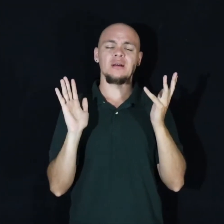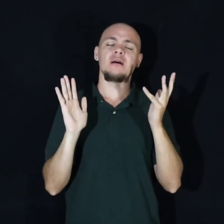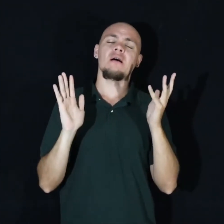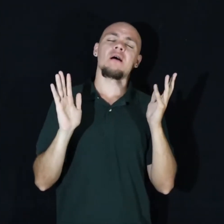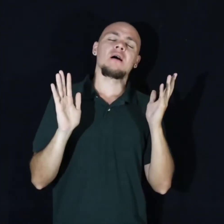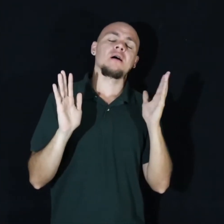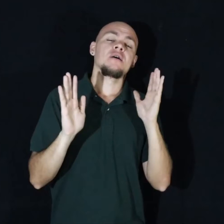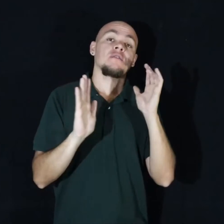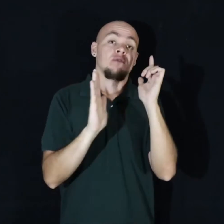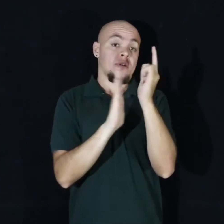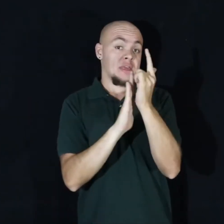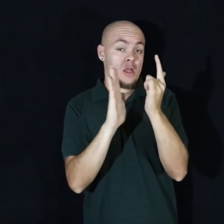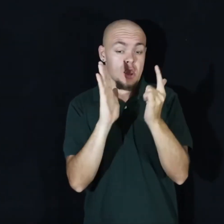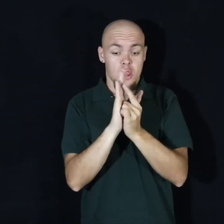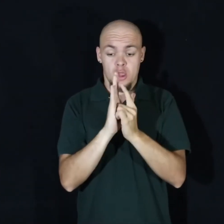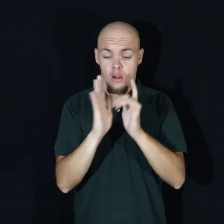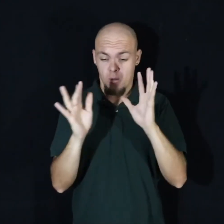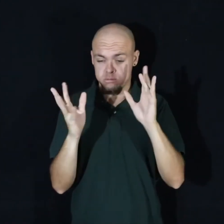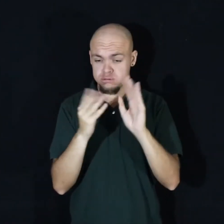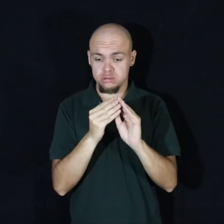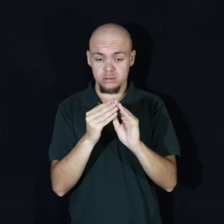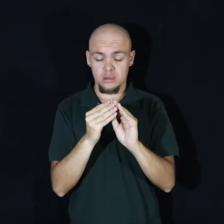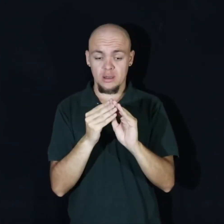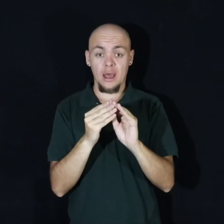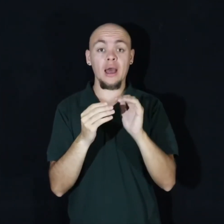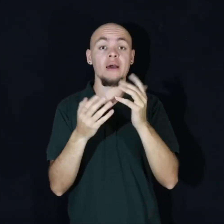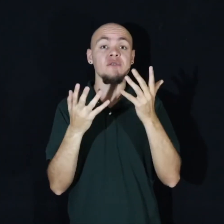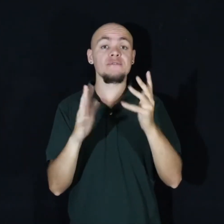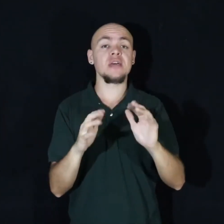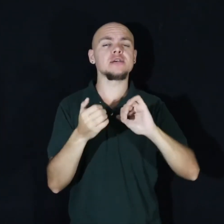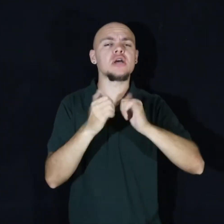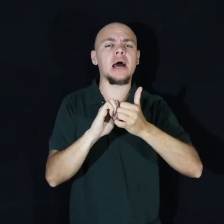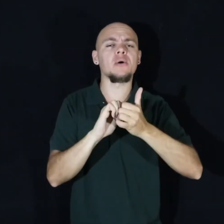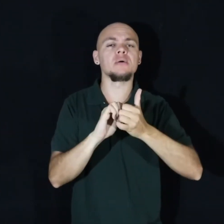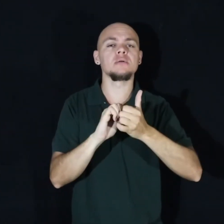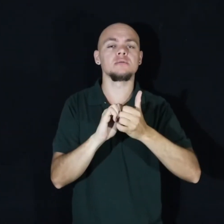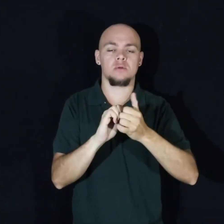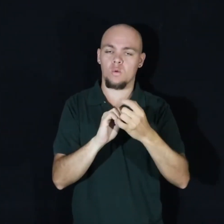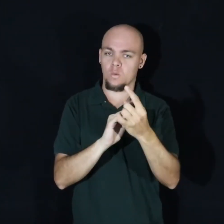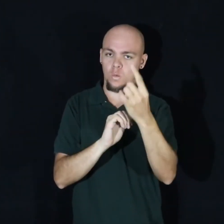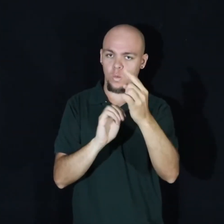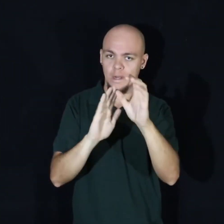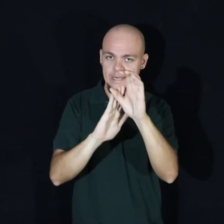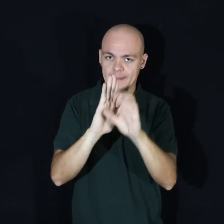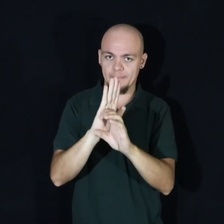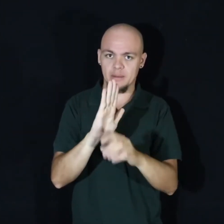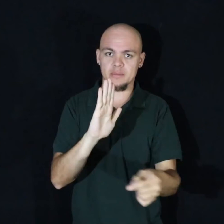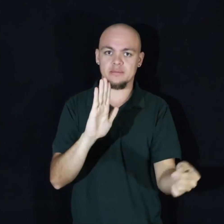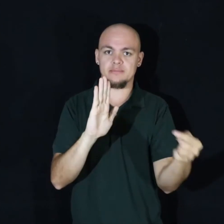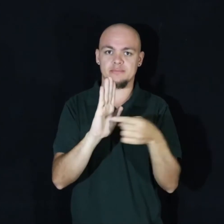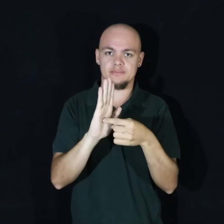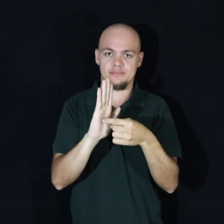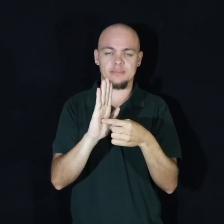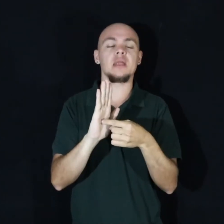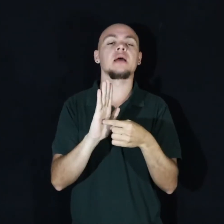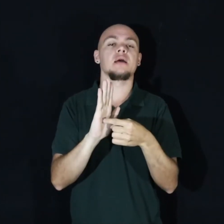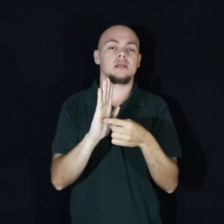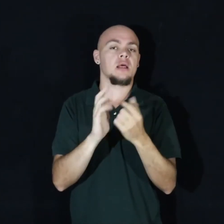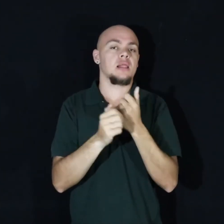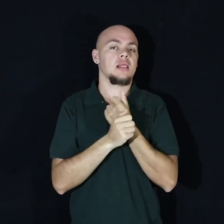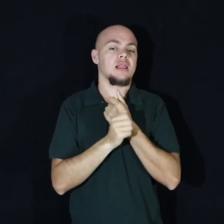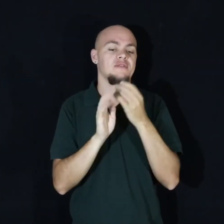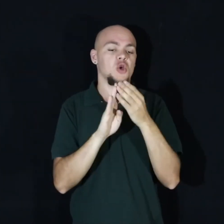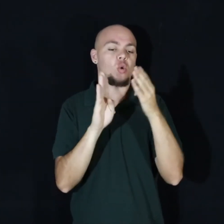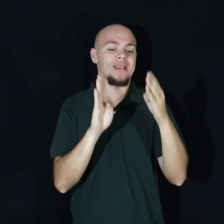simple. For the entire law is fulfilled in keeping this one command. Love your neighbor as yourself.